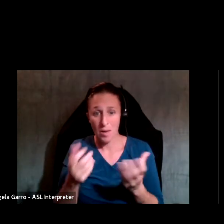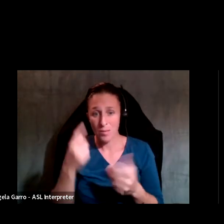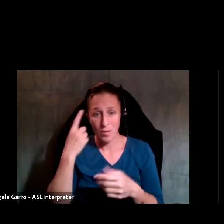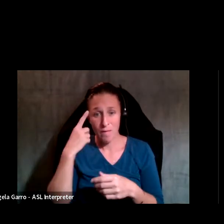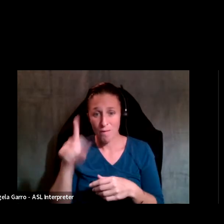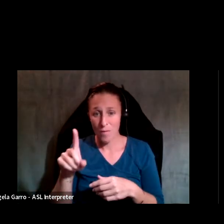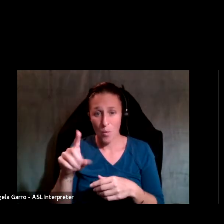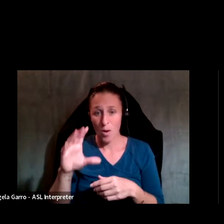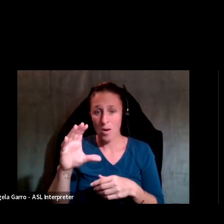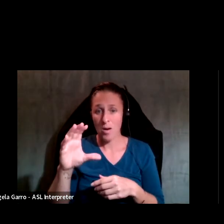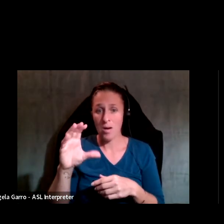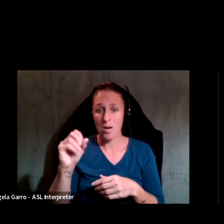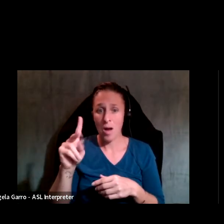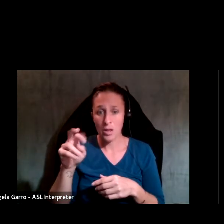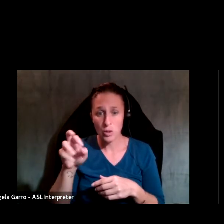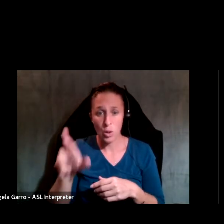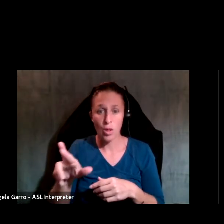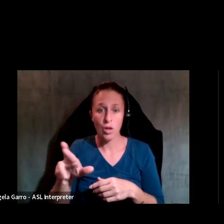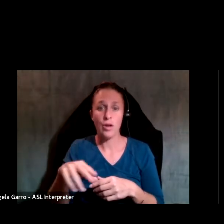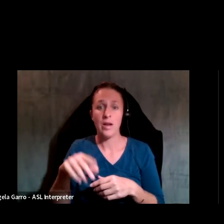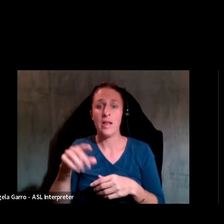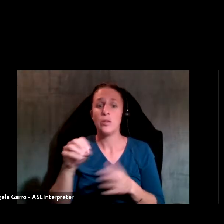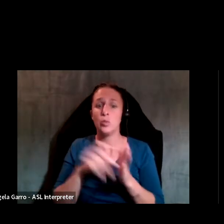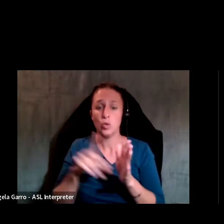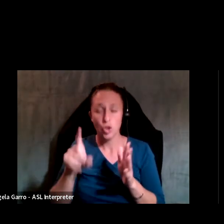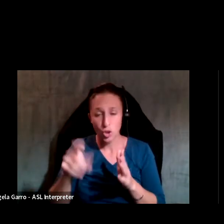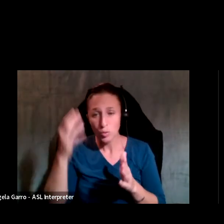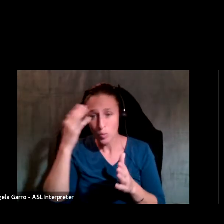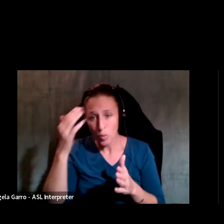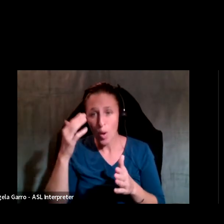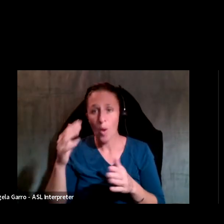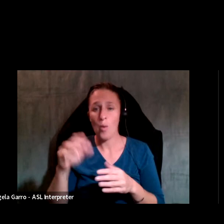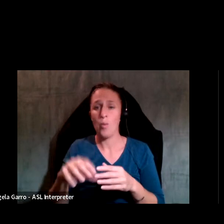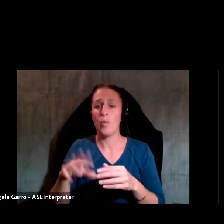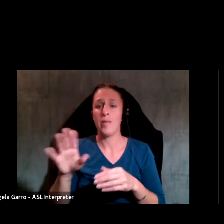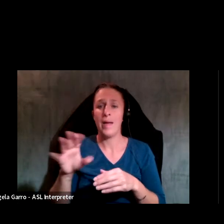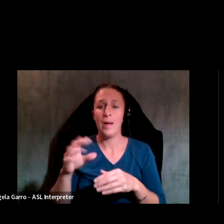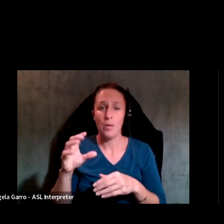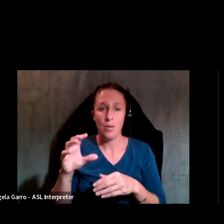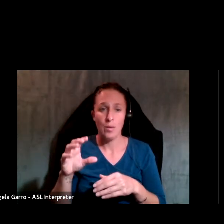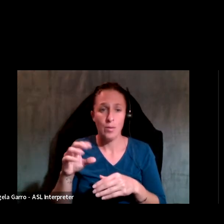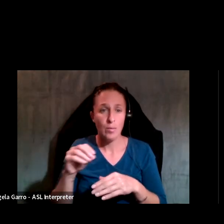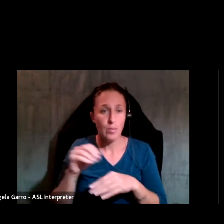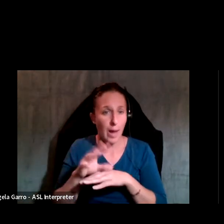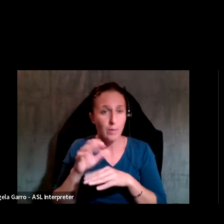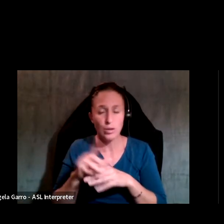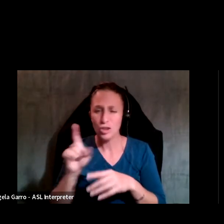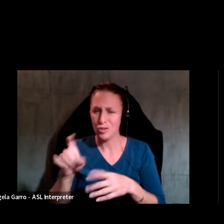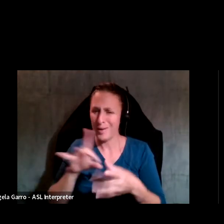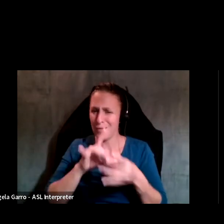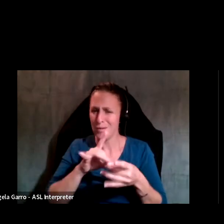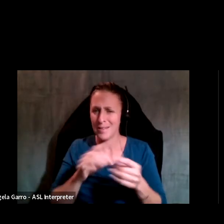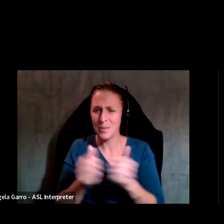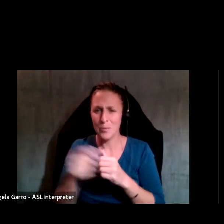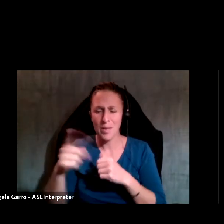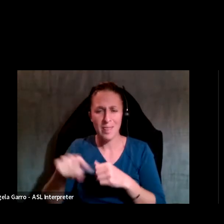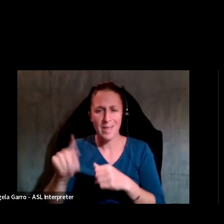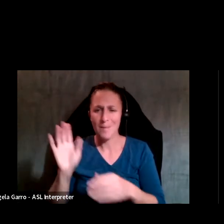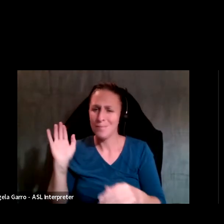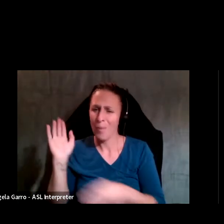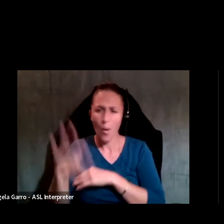students should know their counselors and they should have relationships with them all the way through school. And,